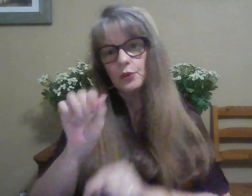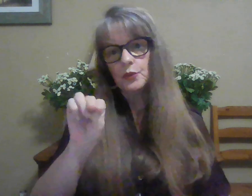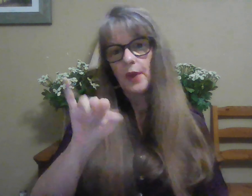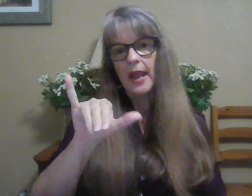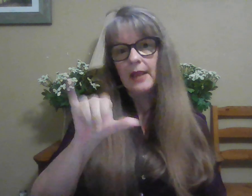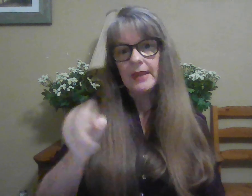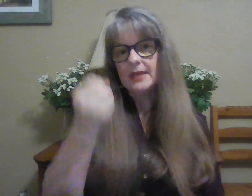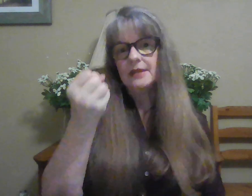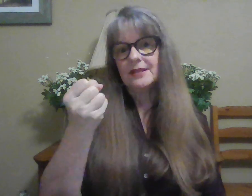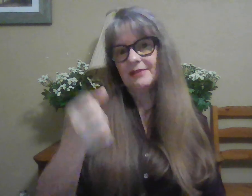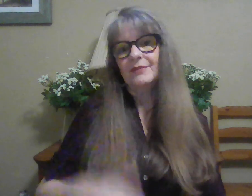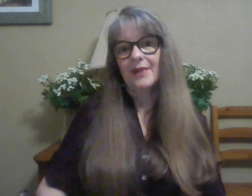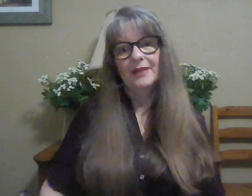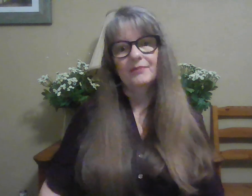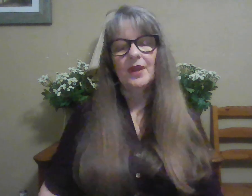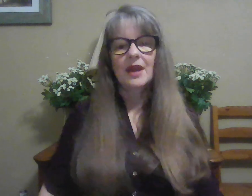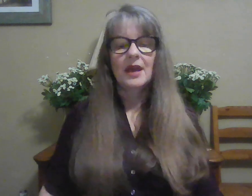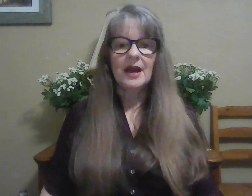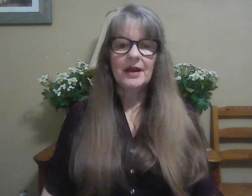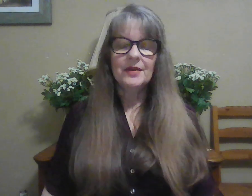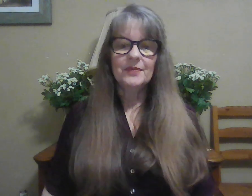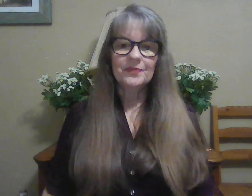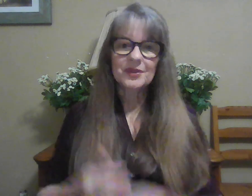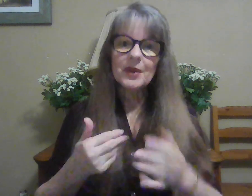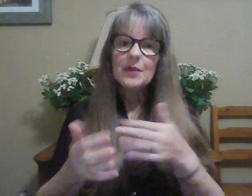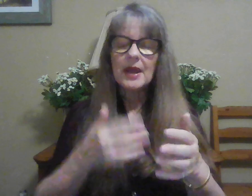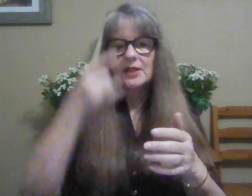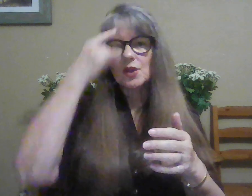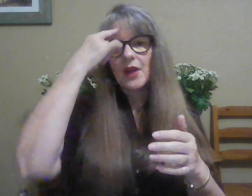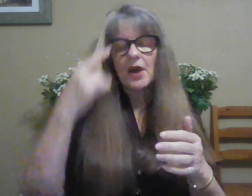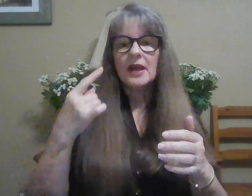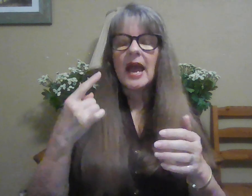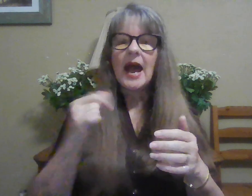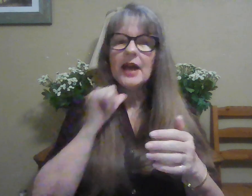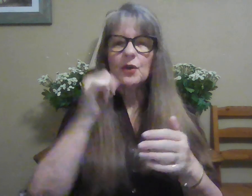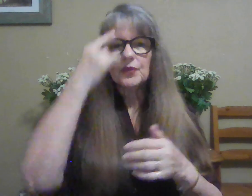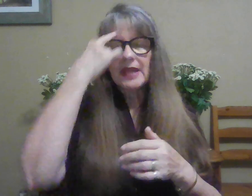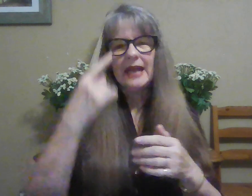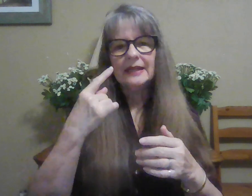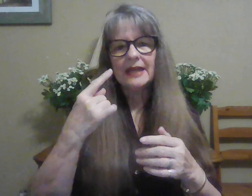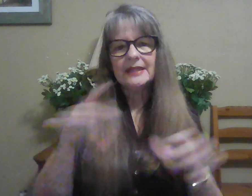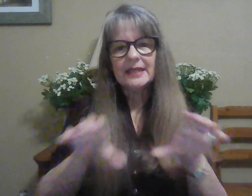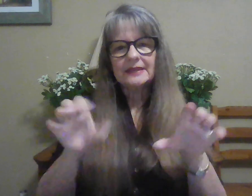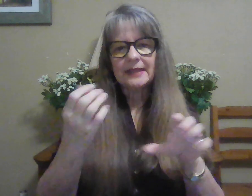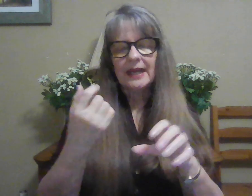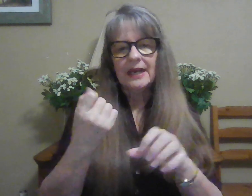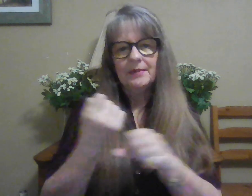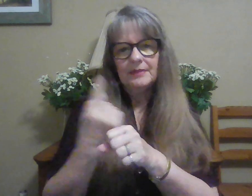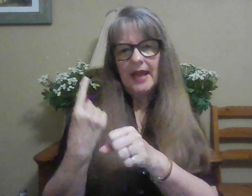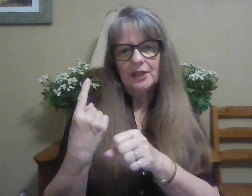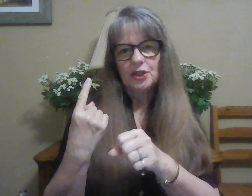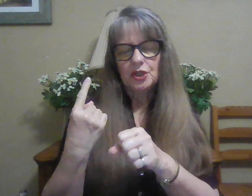to Amy's, right? So anyway, so I thought, I don't think, I did it last